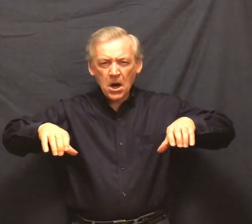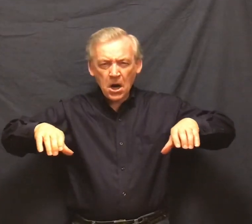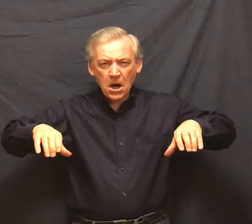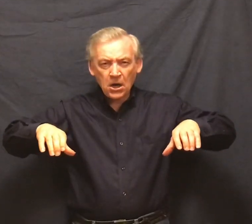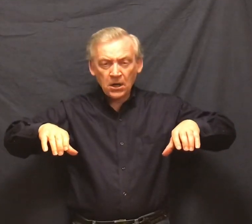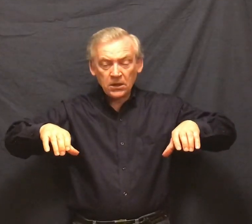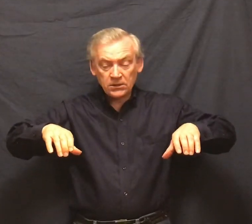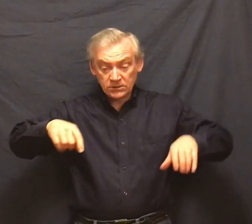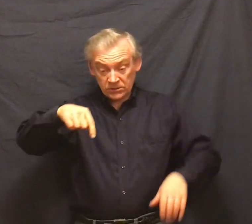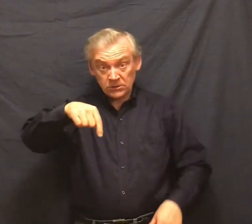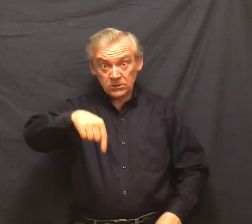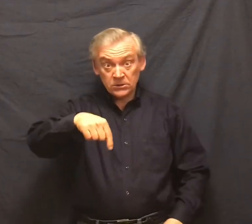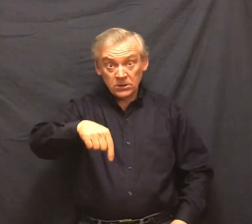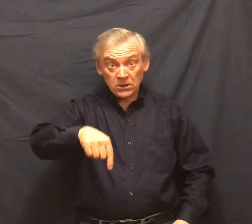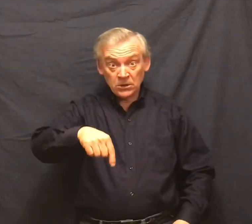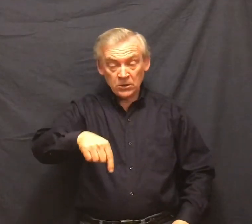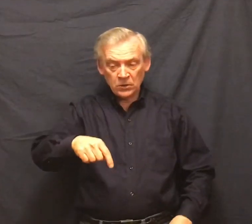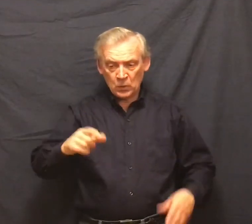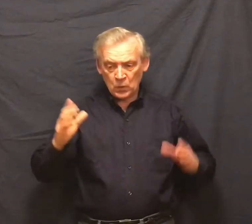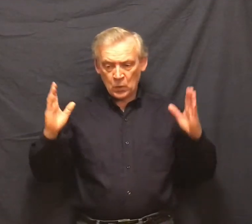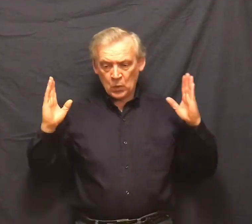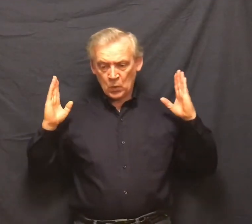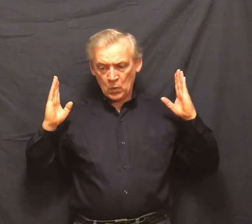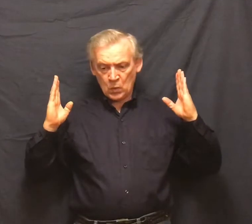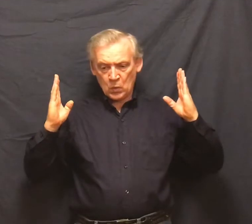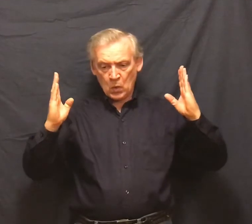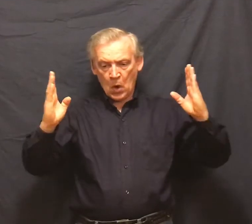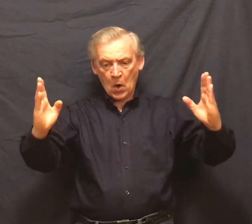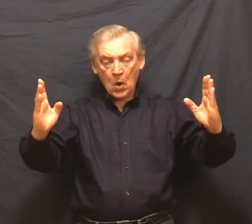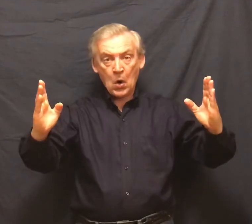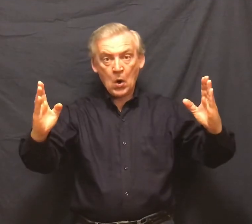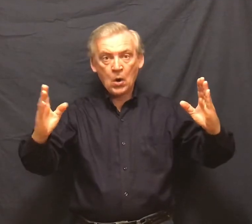Inside, the walls were whitewashed and the floor unpainted.